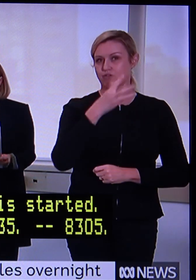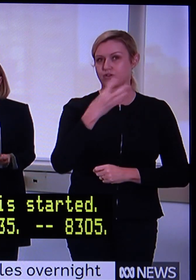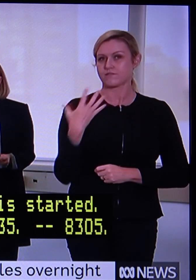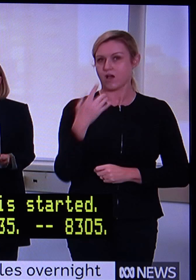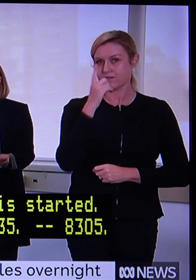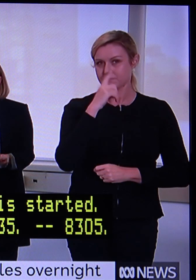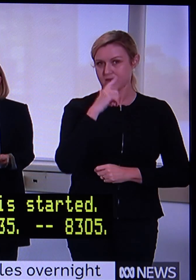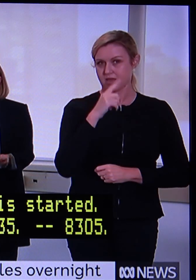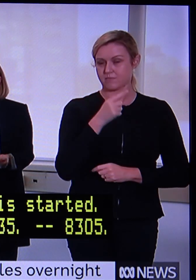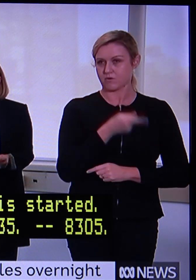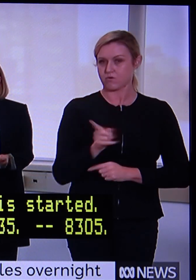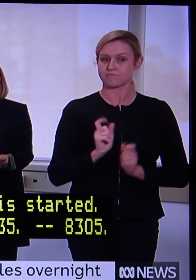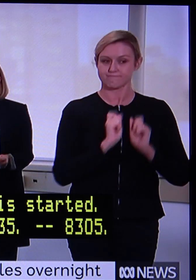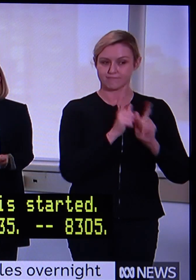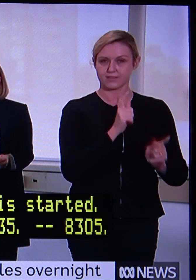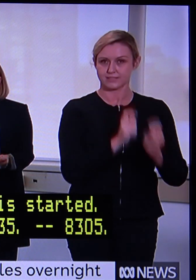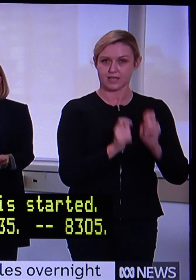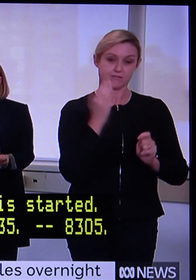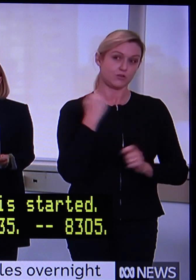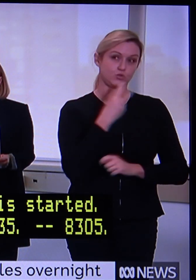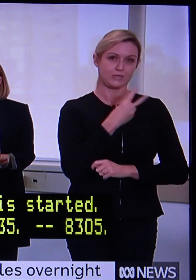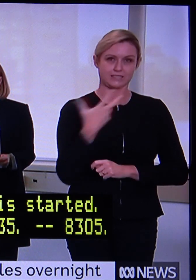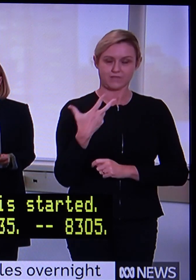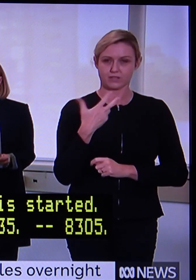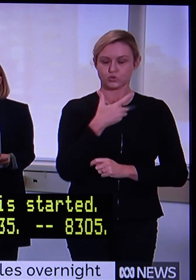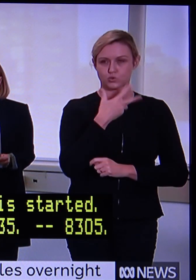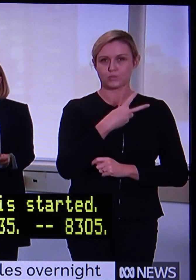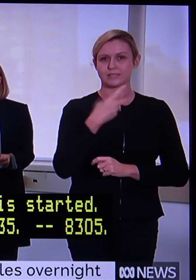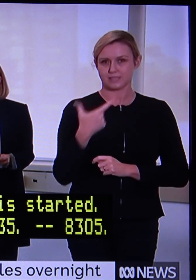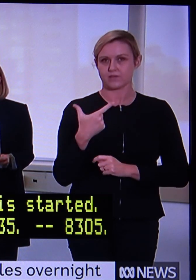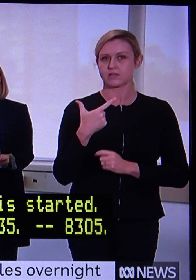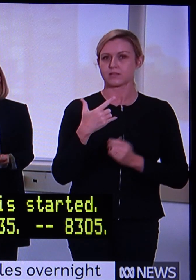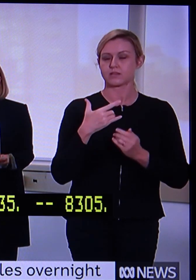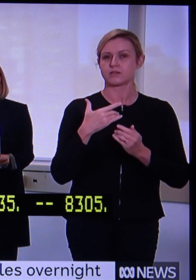8,835 people who went and got tested on the 27th produced